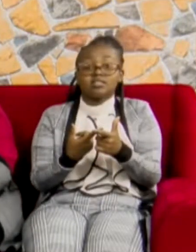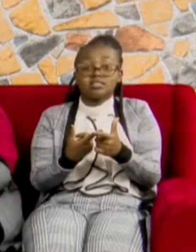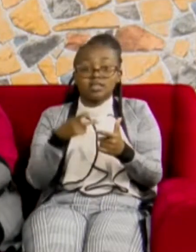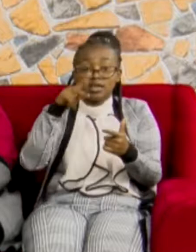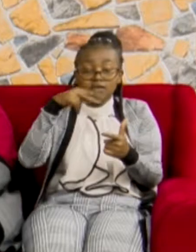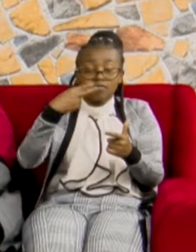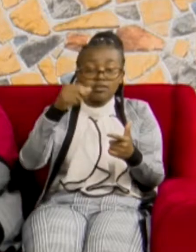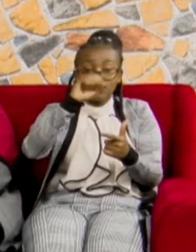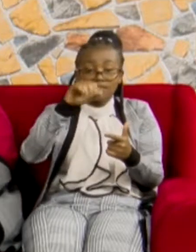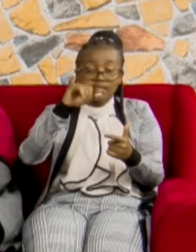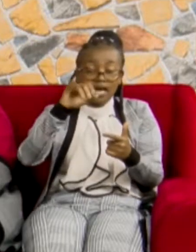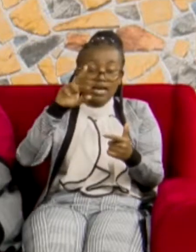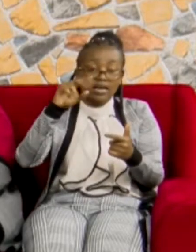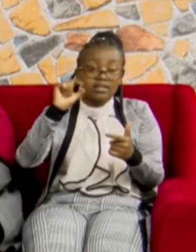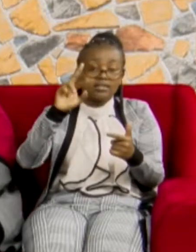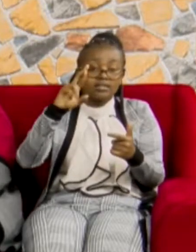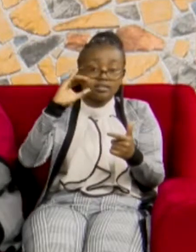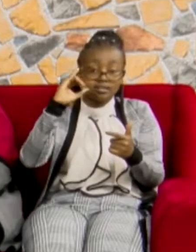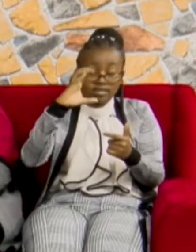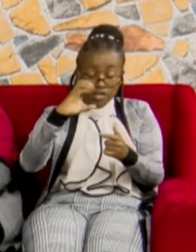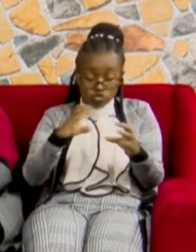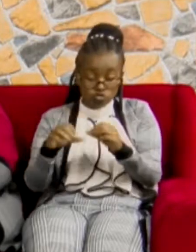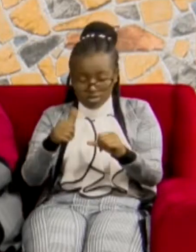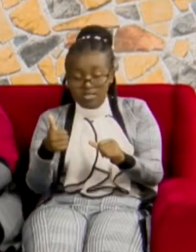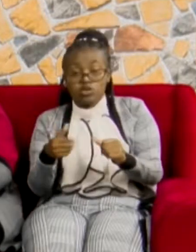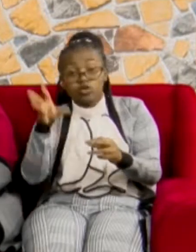physiatrists do. Oh, okay. So for what you